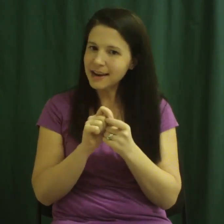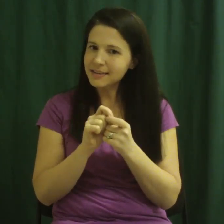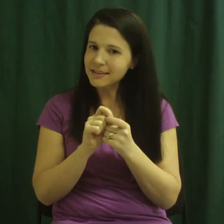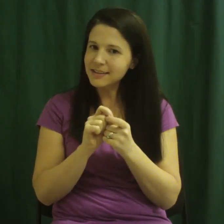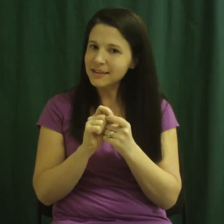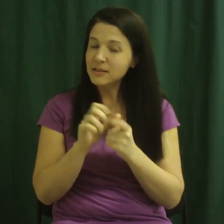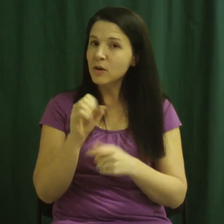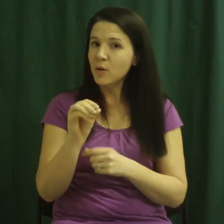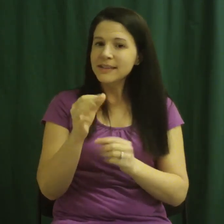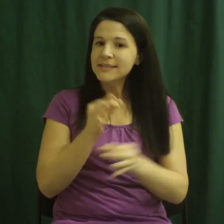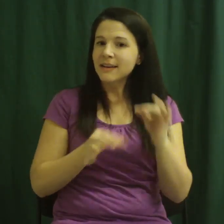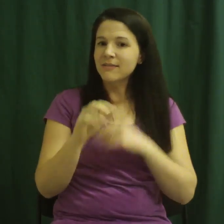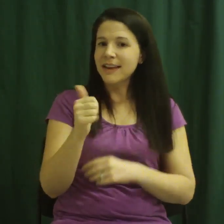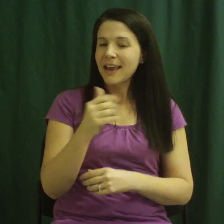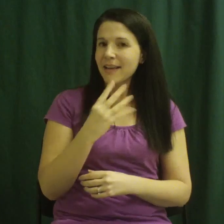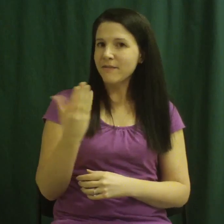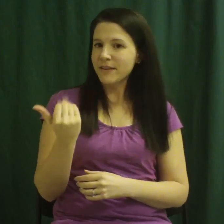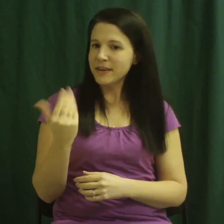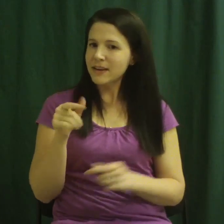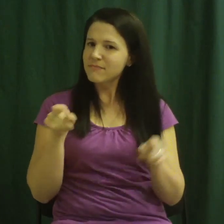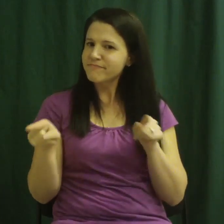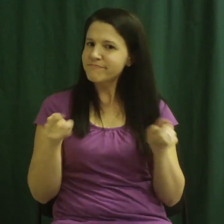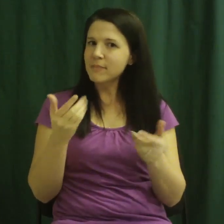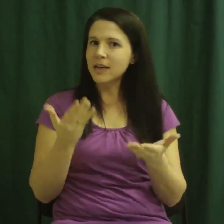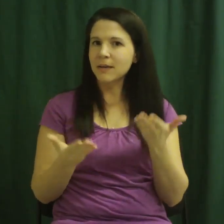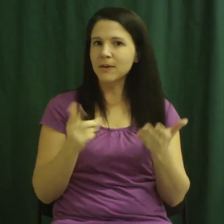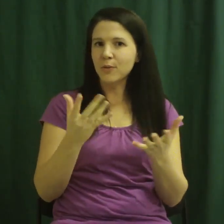10 and 15, you might want something in between those numbers.